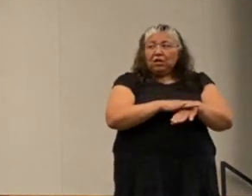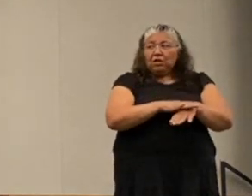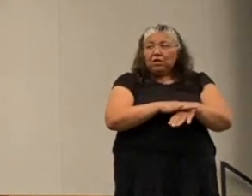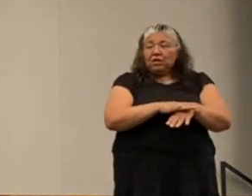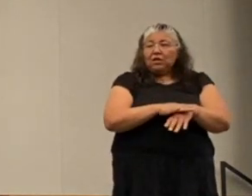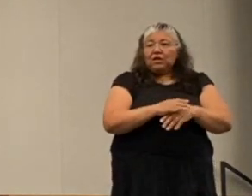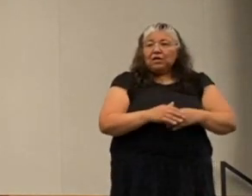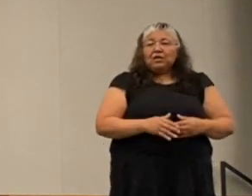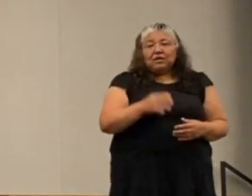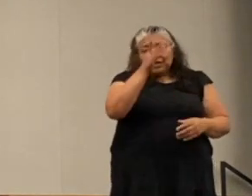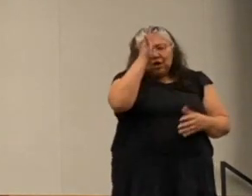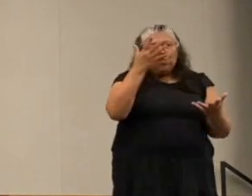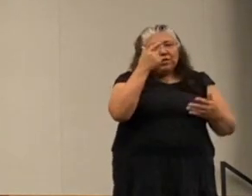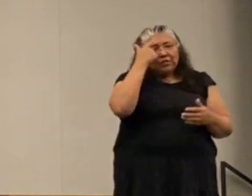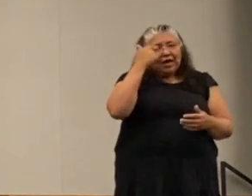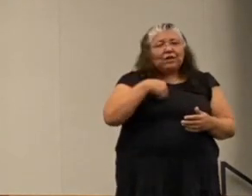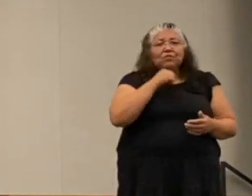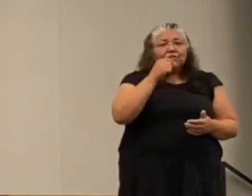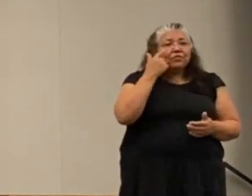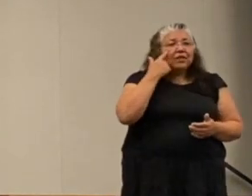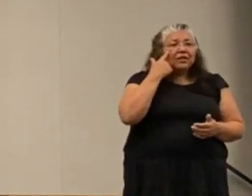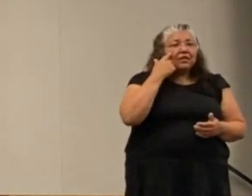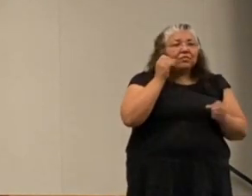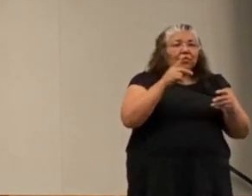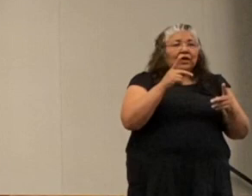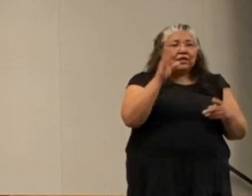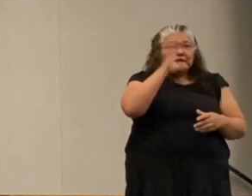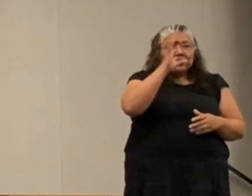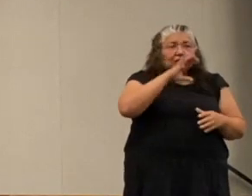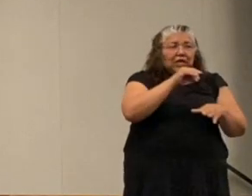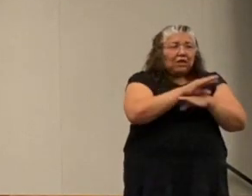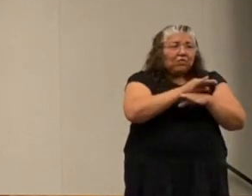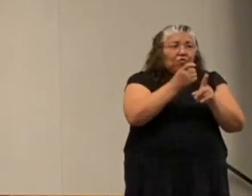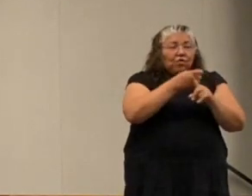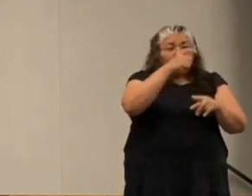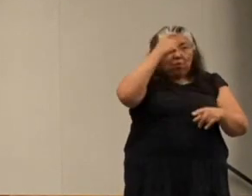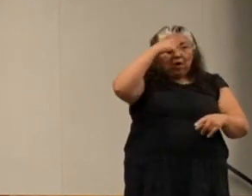think? Right? I don't think it's wrong for you to go and seek counsel from wise